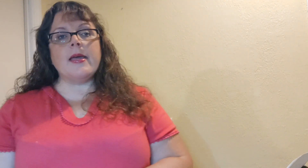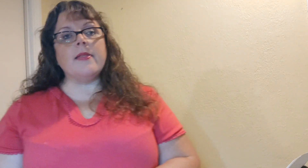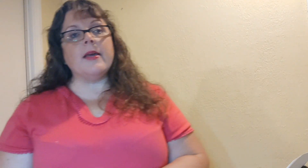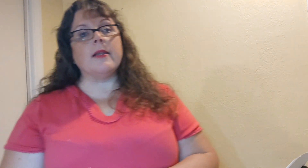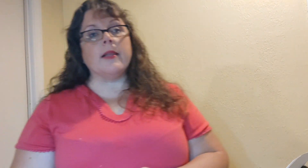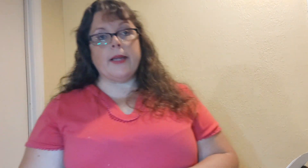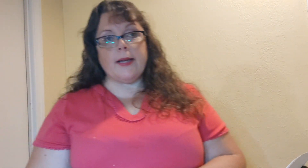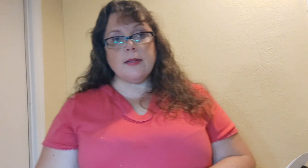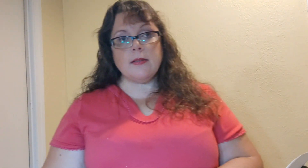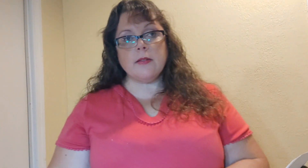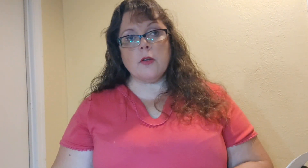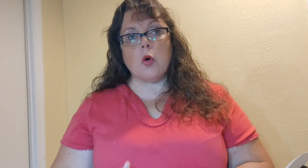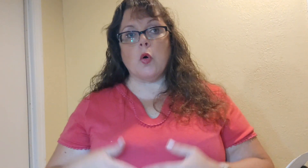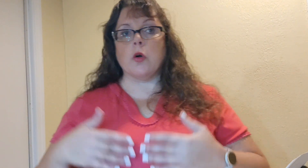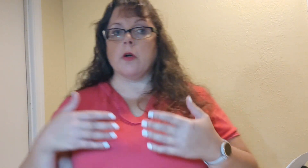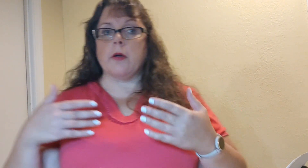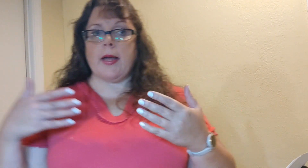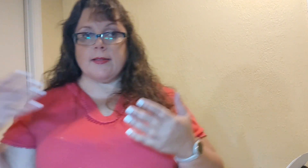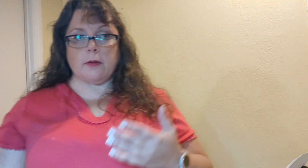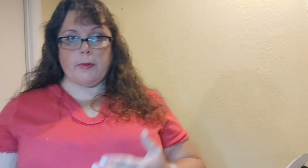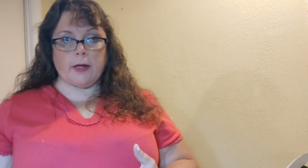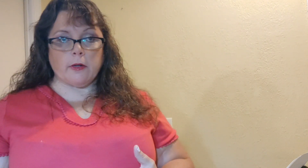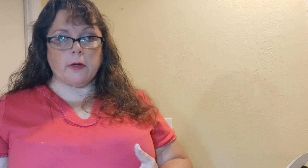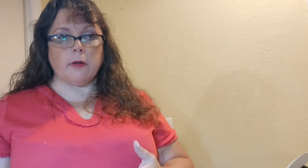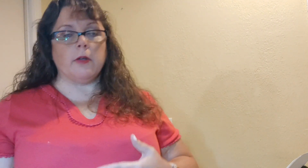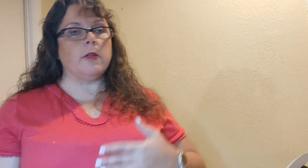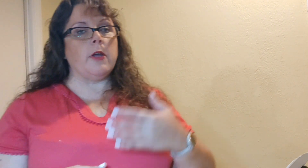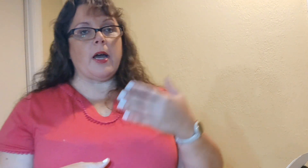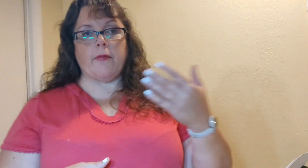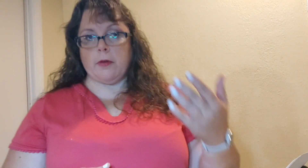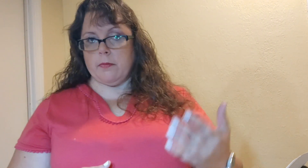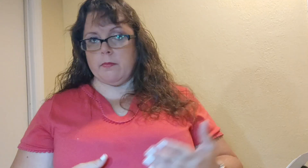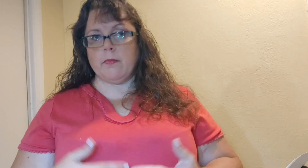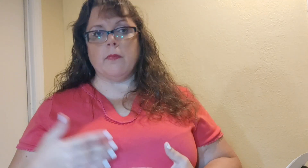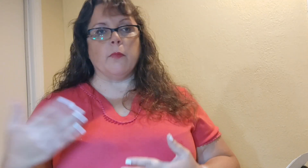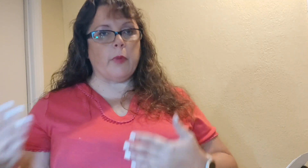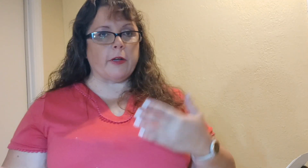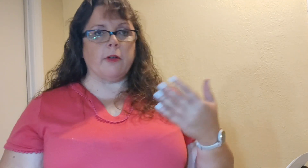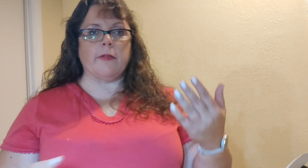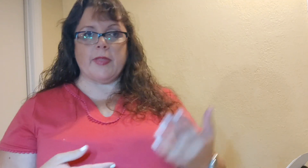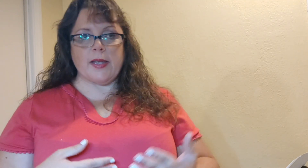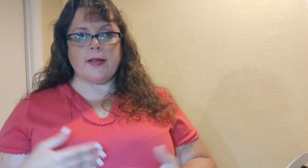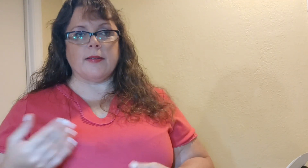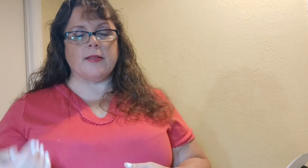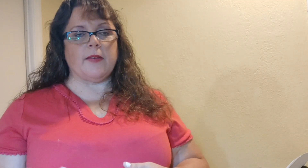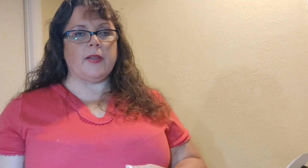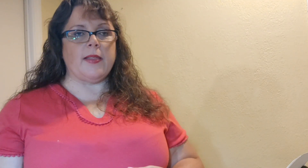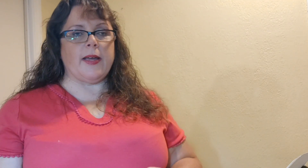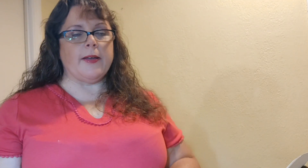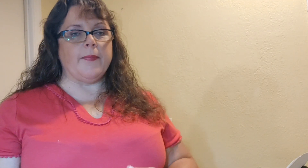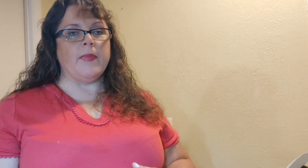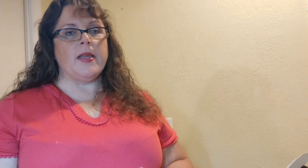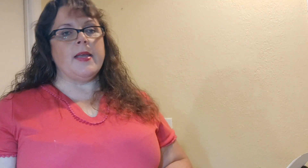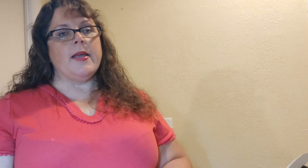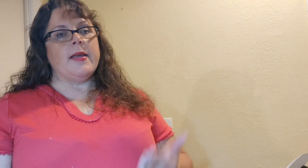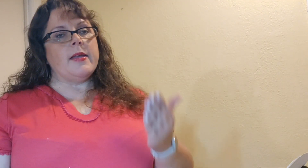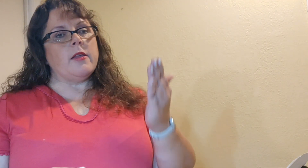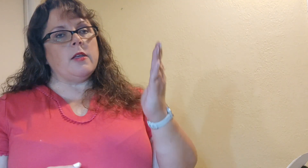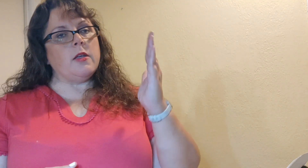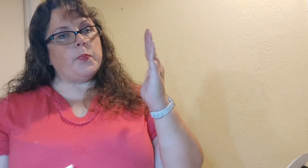And then list, or as a record, you have a record of things, stuff like that. You